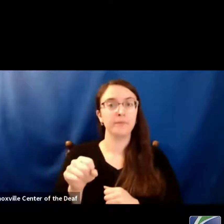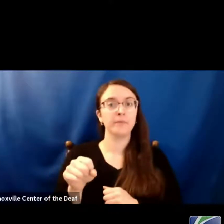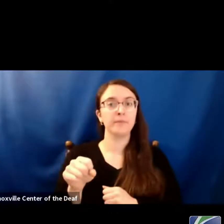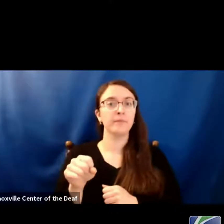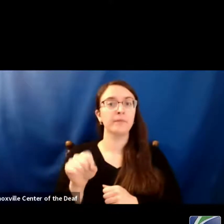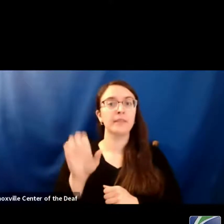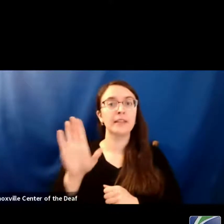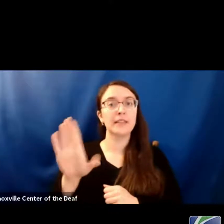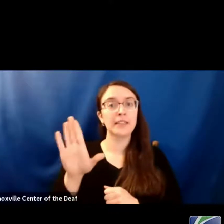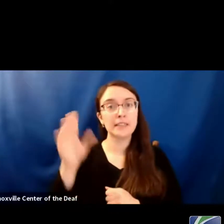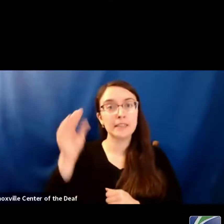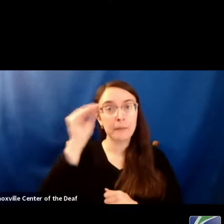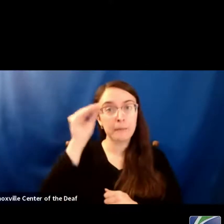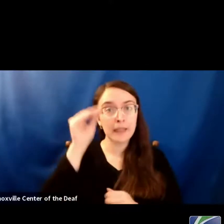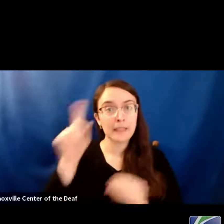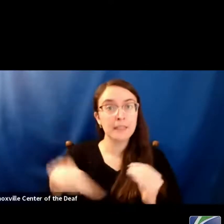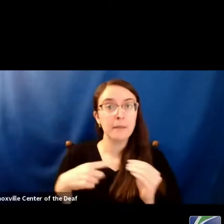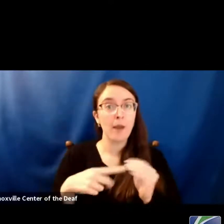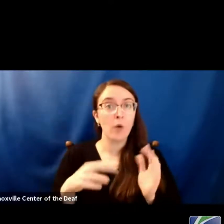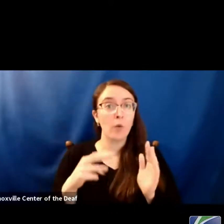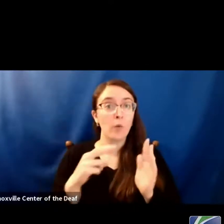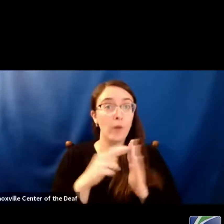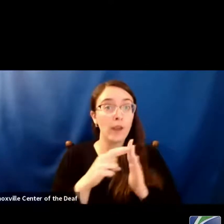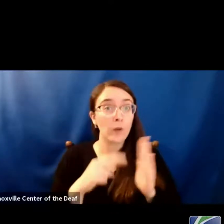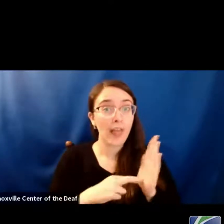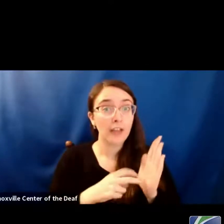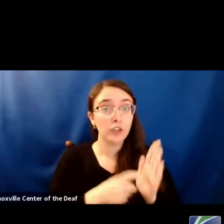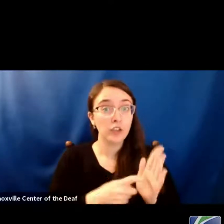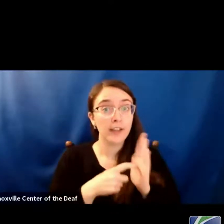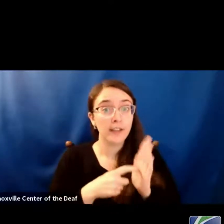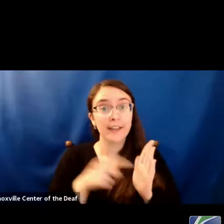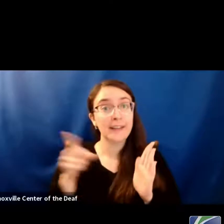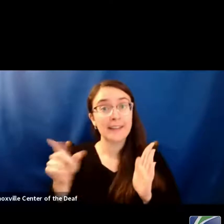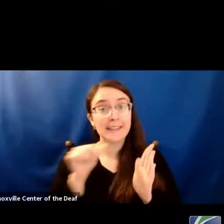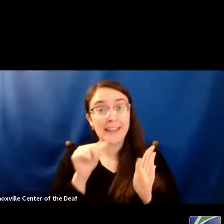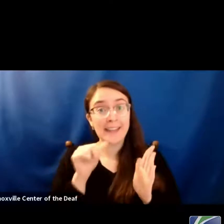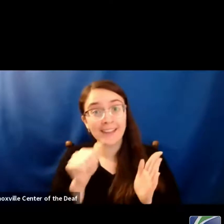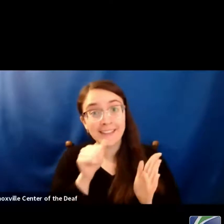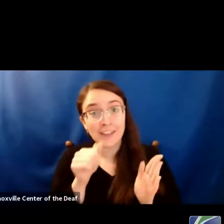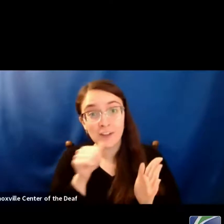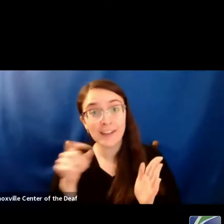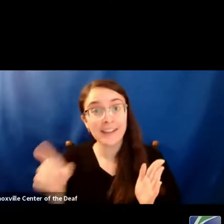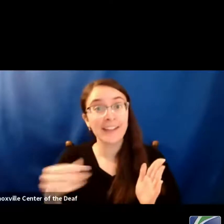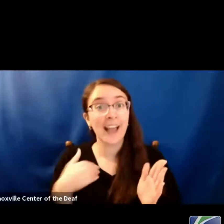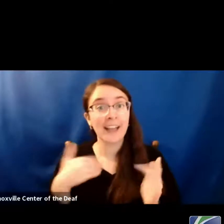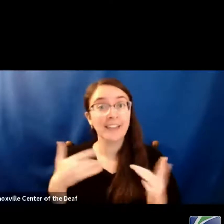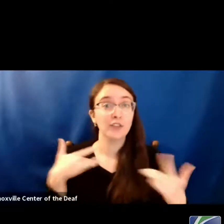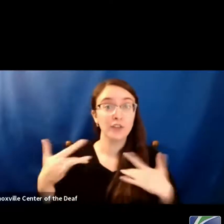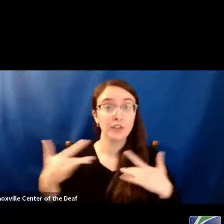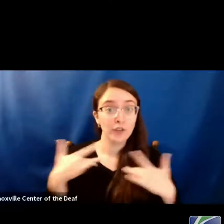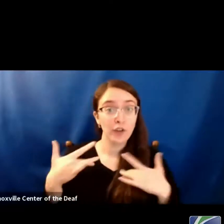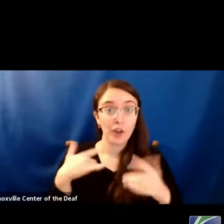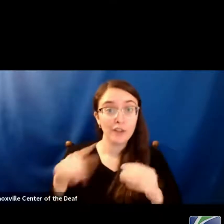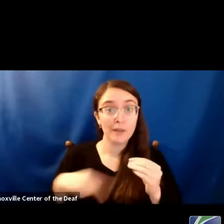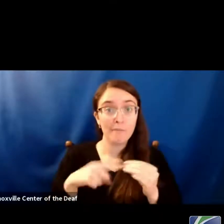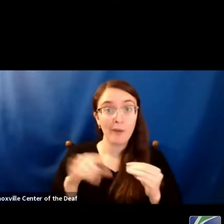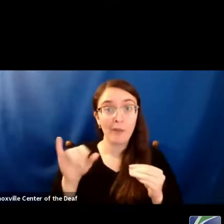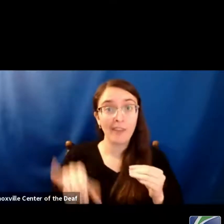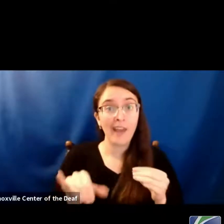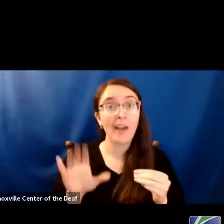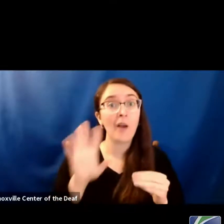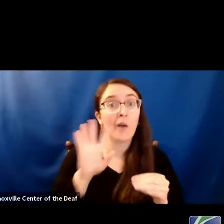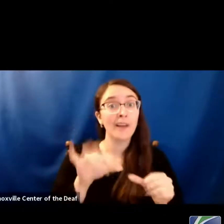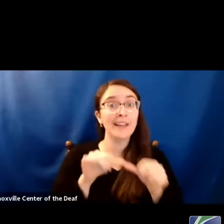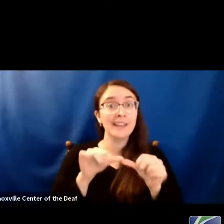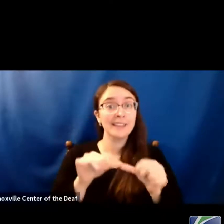his opinions on regulations are not a secret. He certainly has some concerns. We'll continue those conversations,